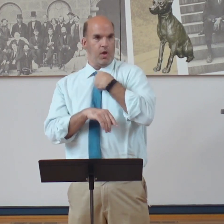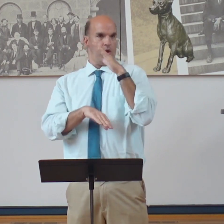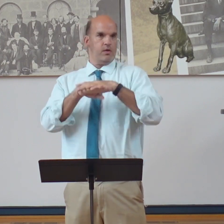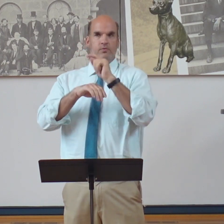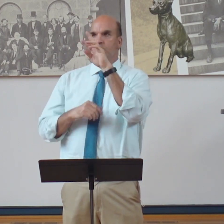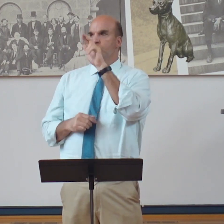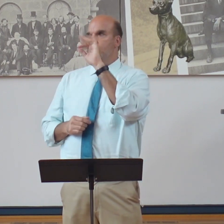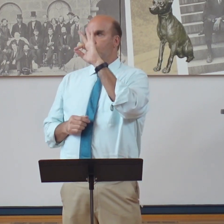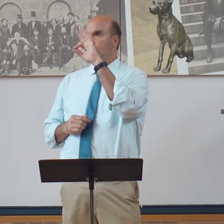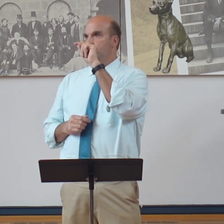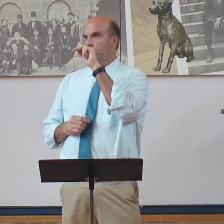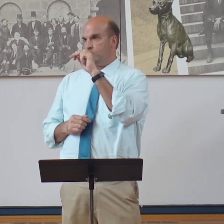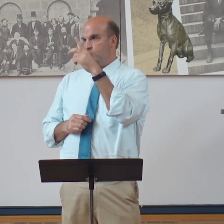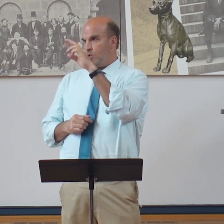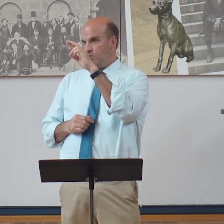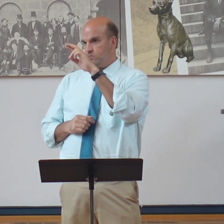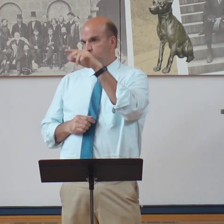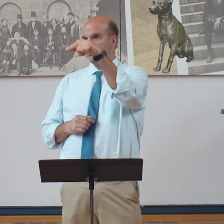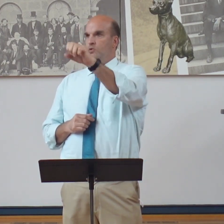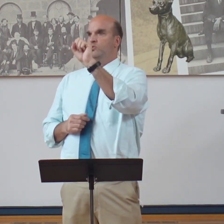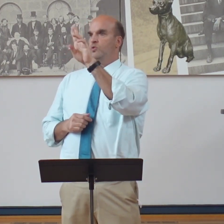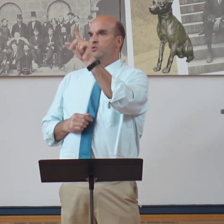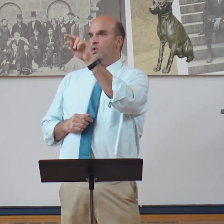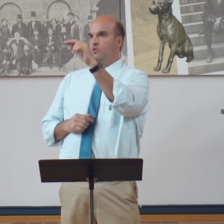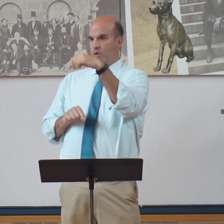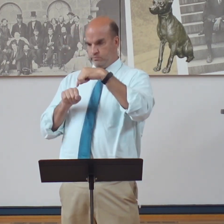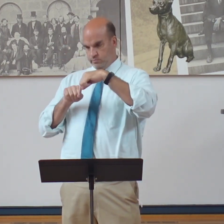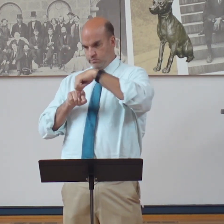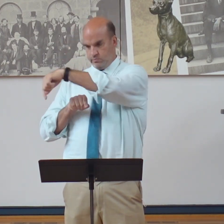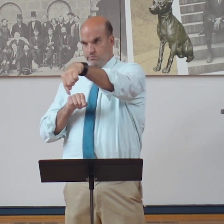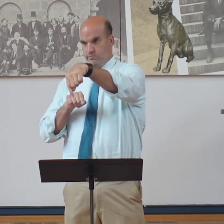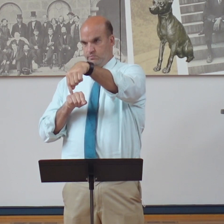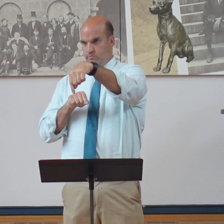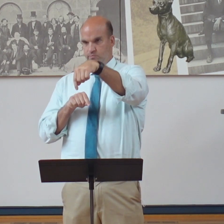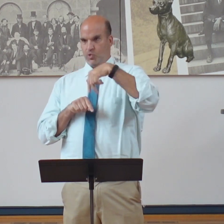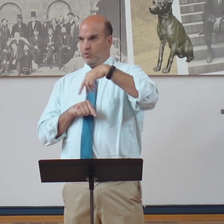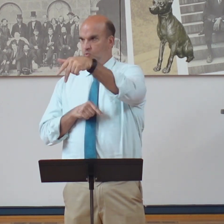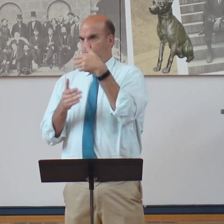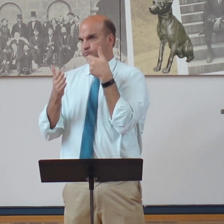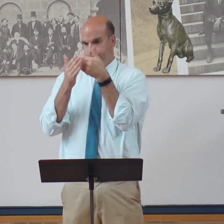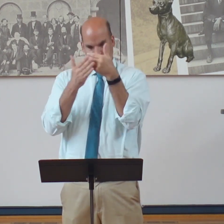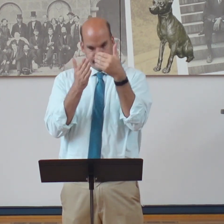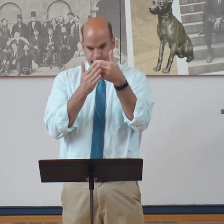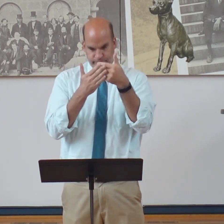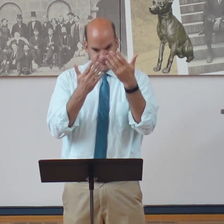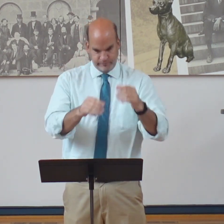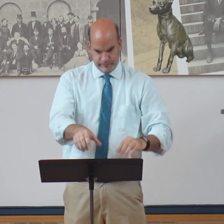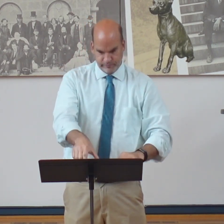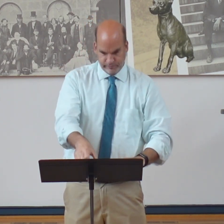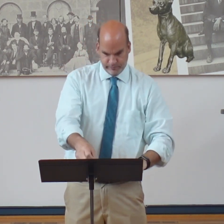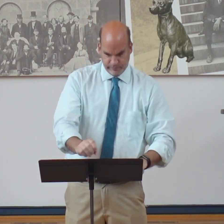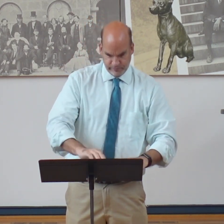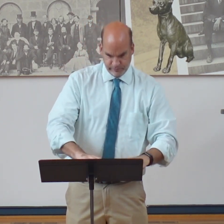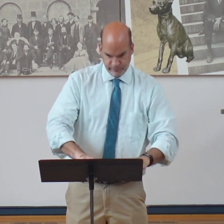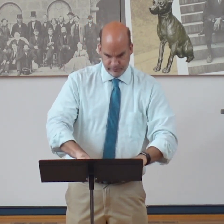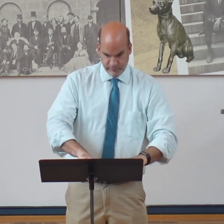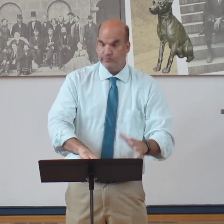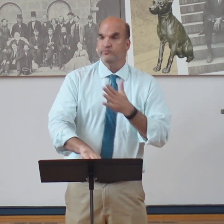They were just a block around the corner from myself and my family. We were in Trafton Drive, so pretty much walking distance from us and my